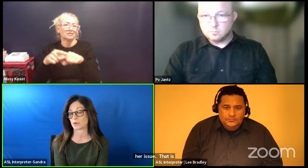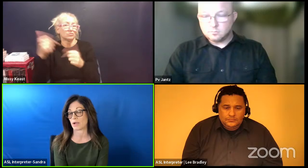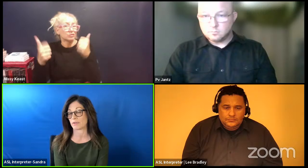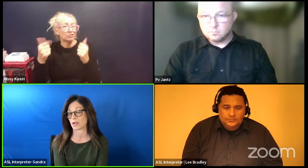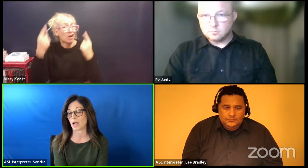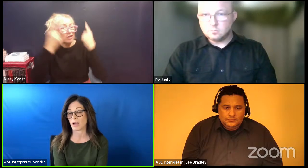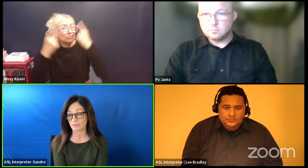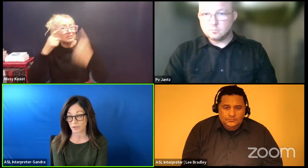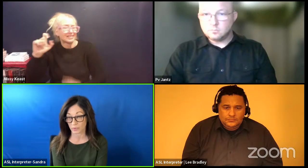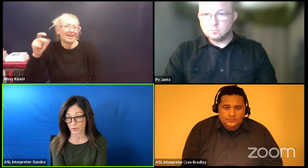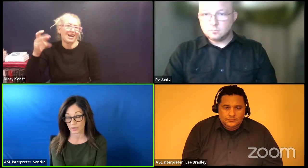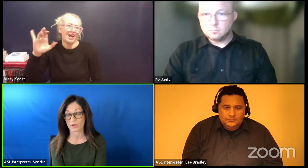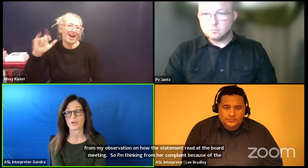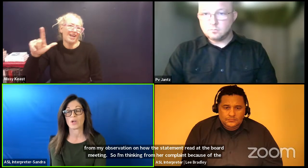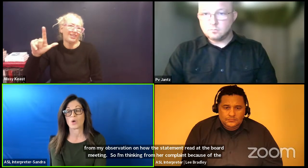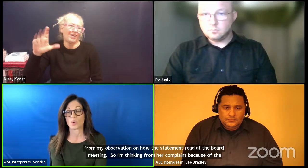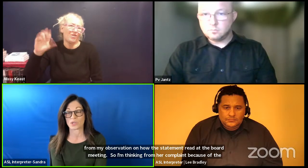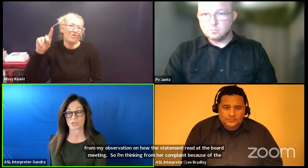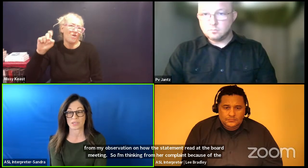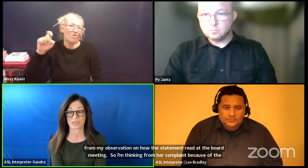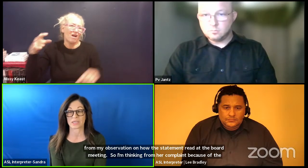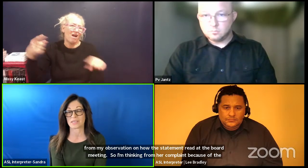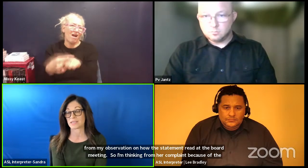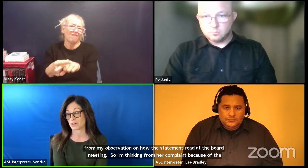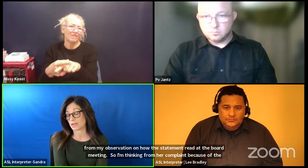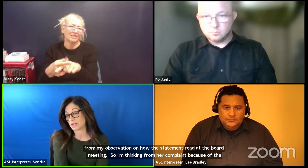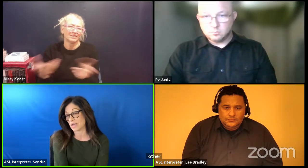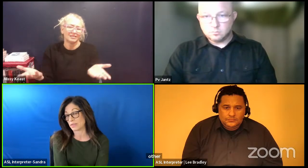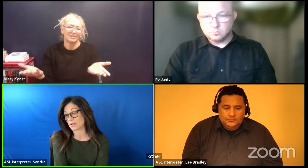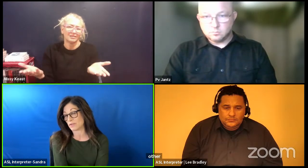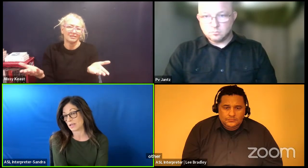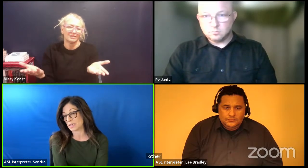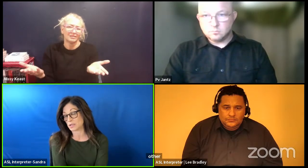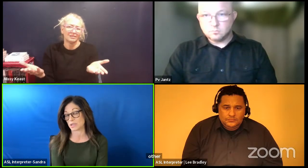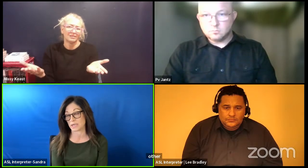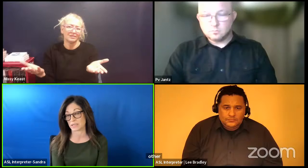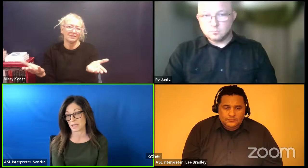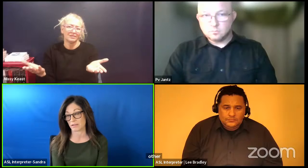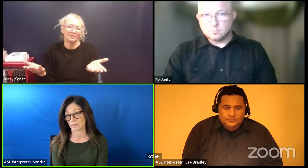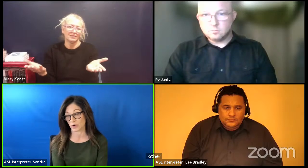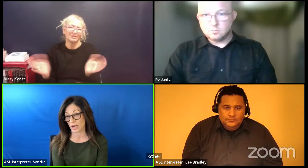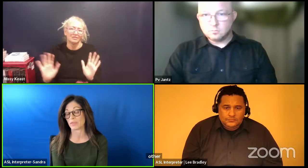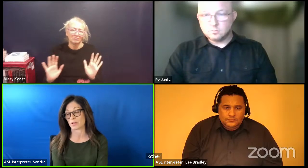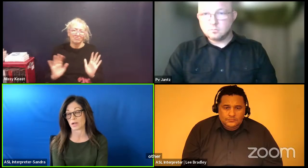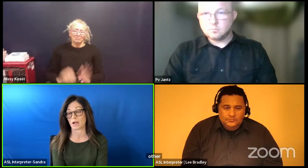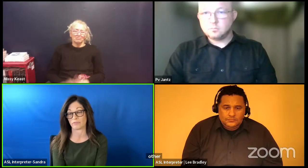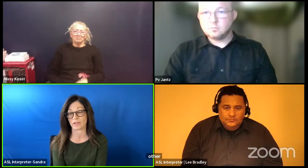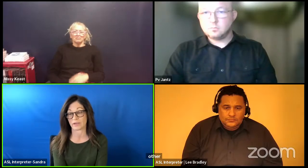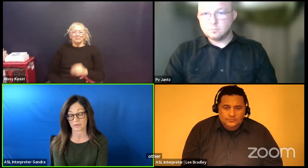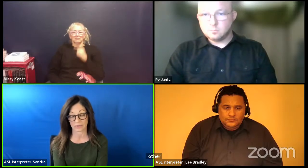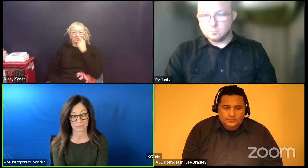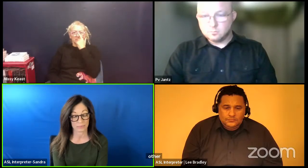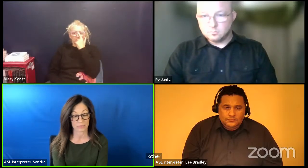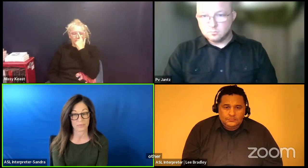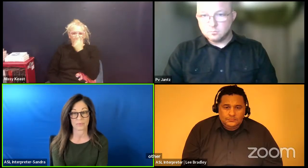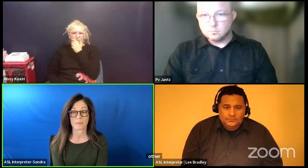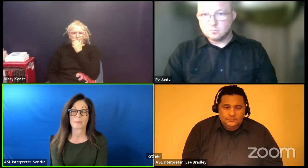other interpreter having a conflict with her, which is considered an ethical violation in itself or an ethical